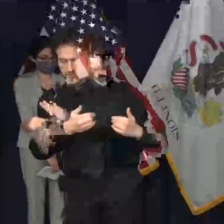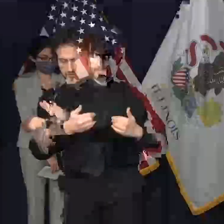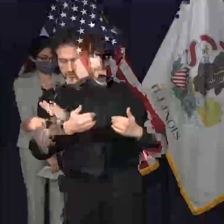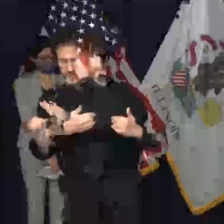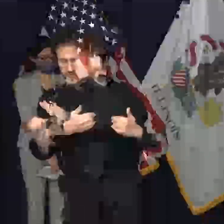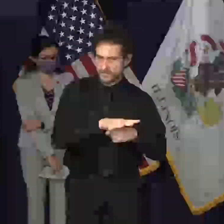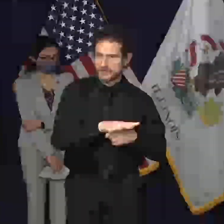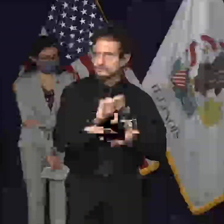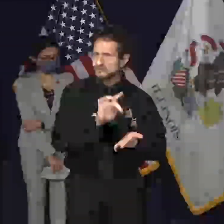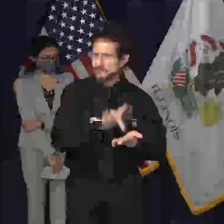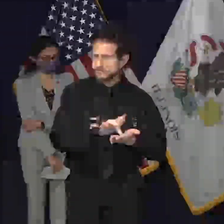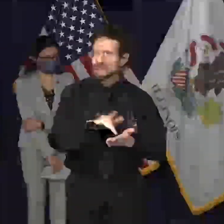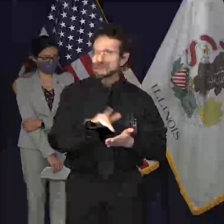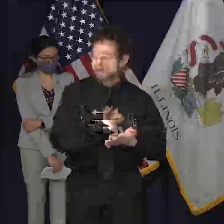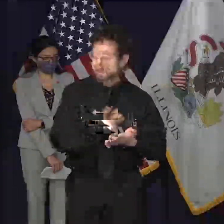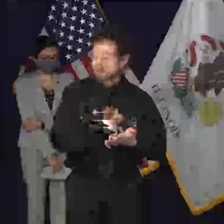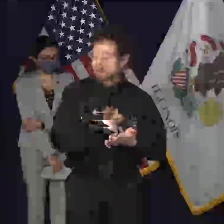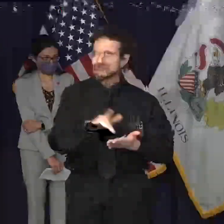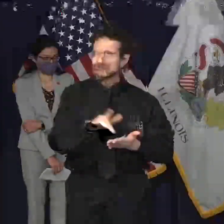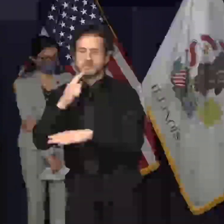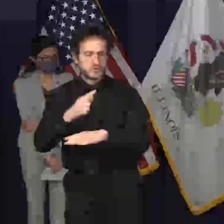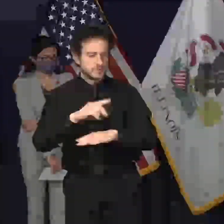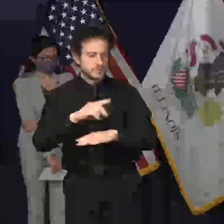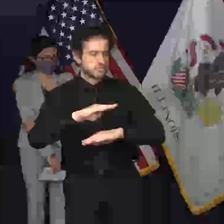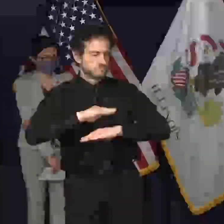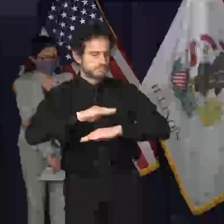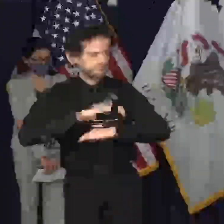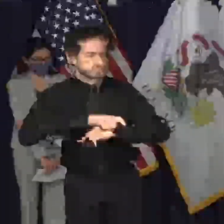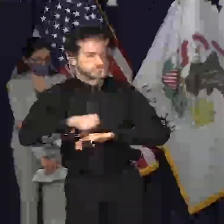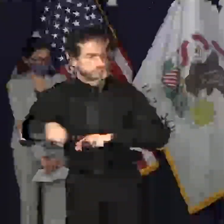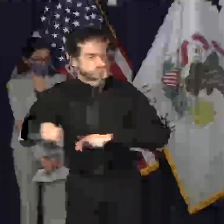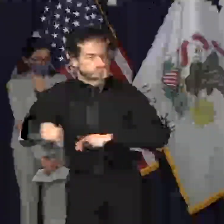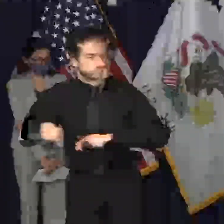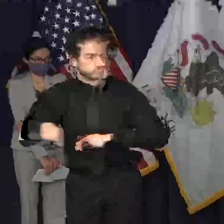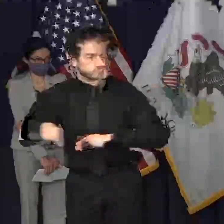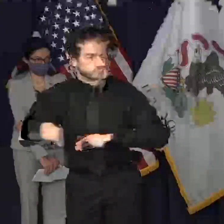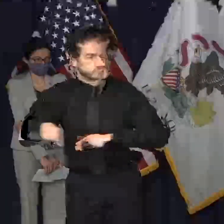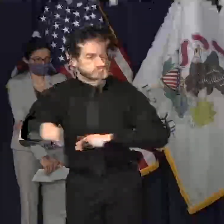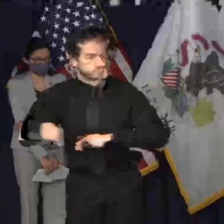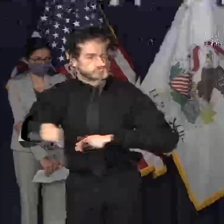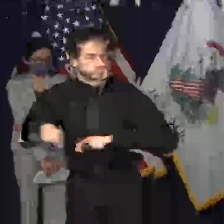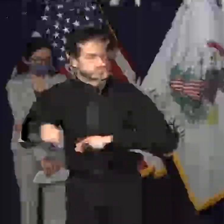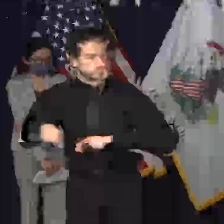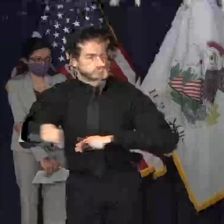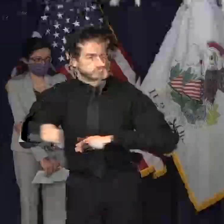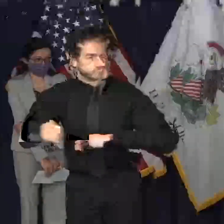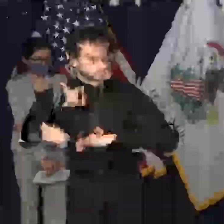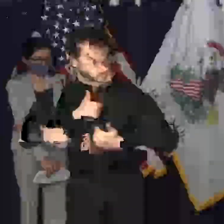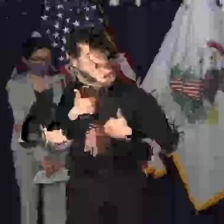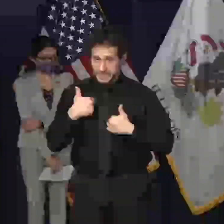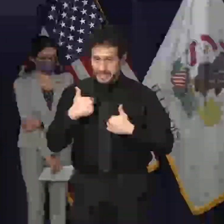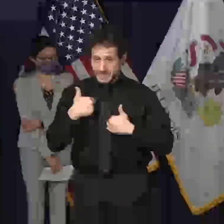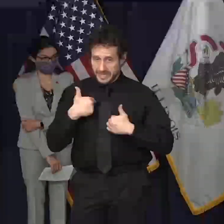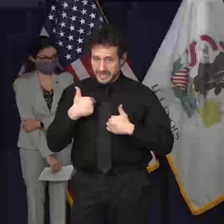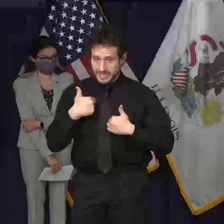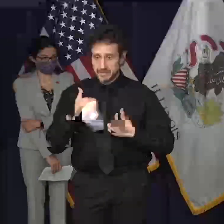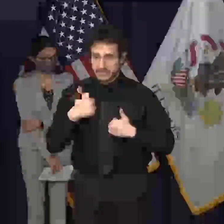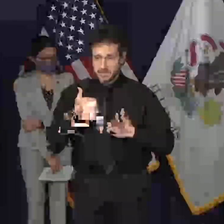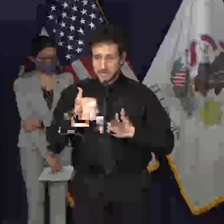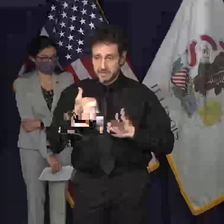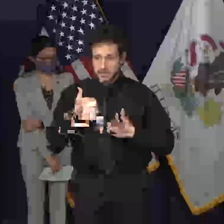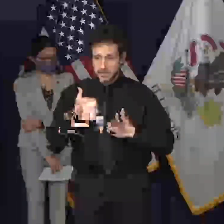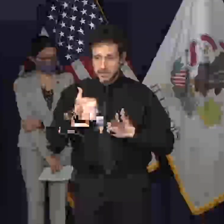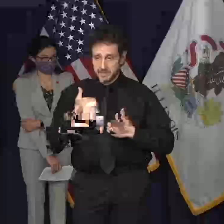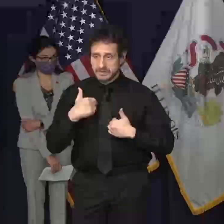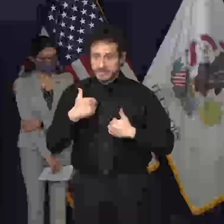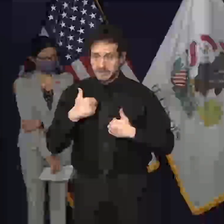there's going to be an advanced effort to provide to make sure that we are ready for the next pandemic